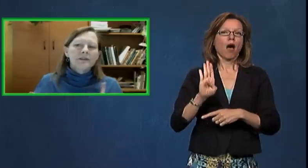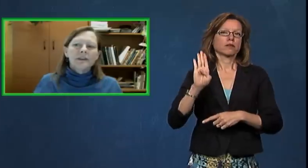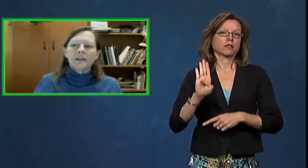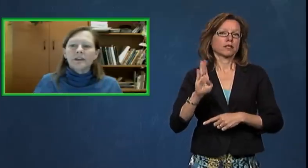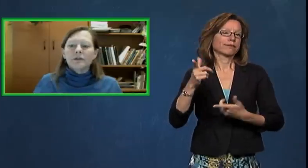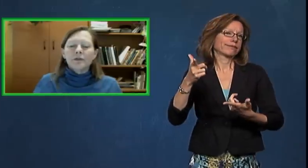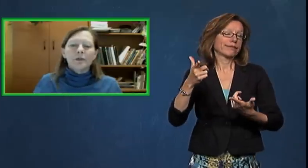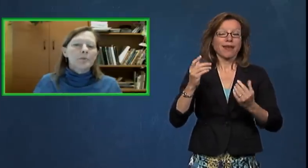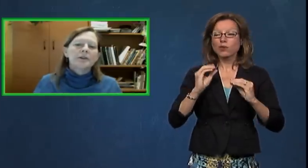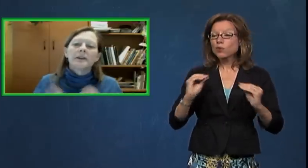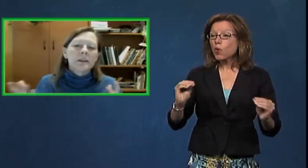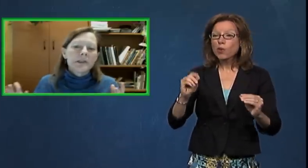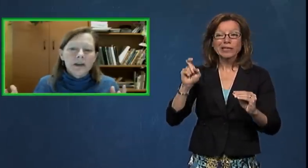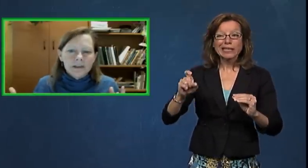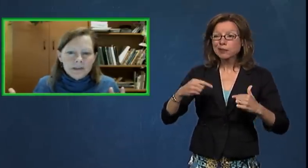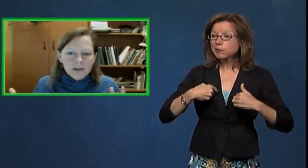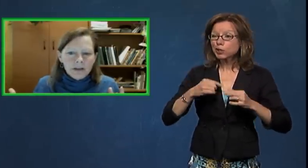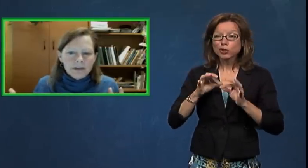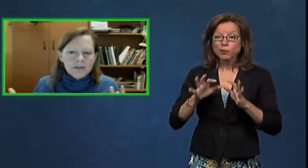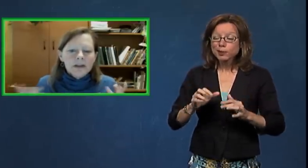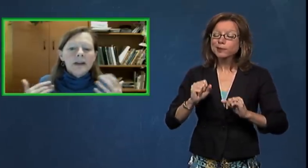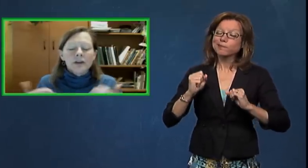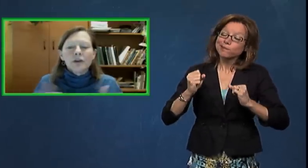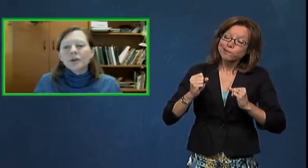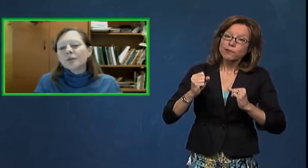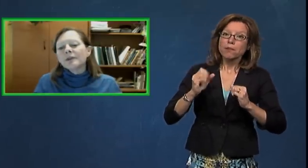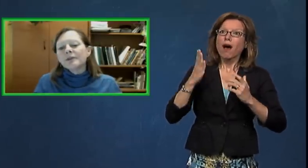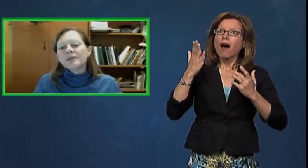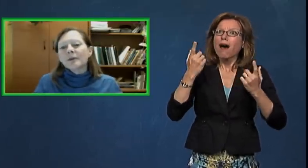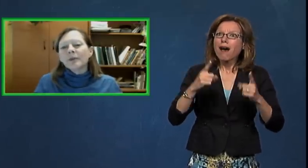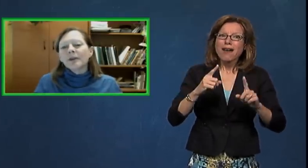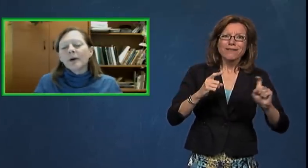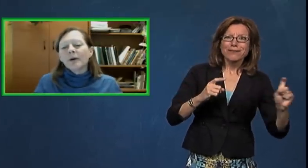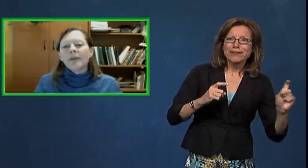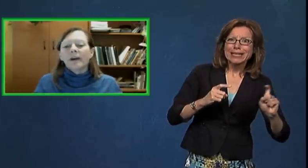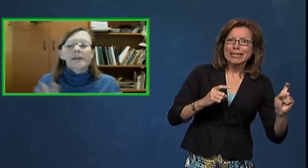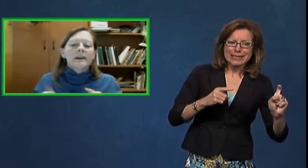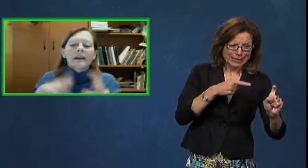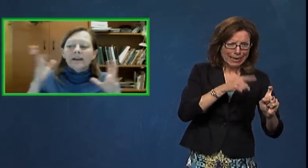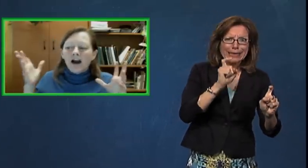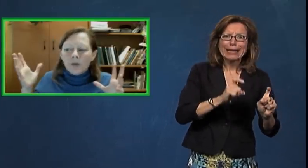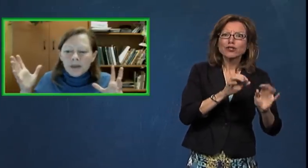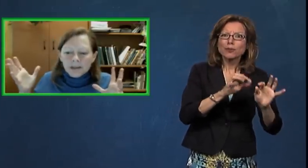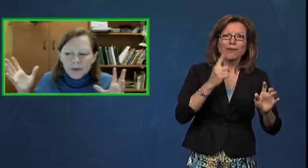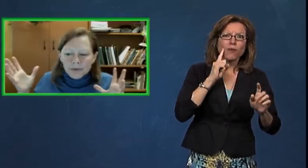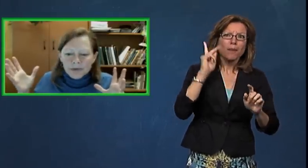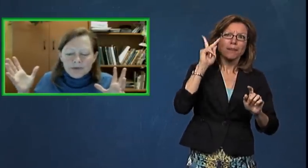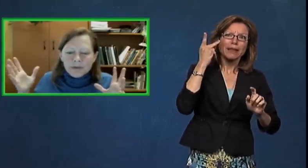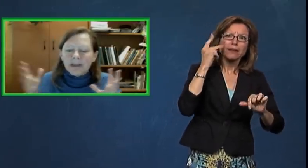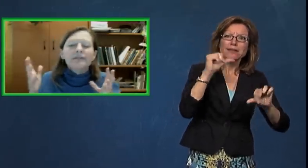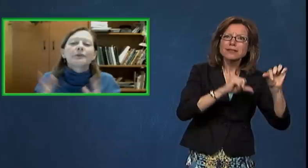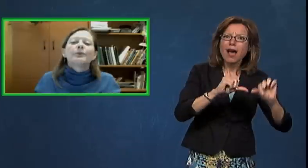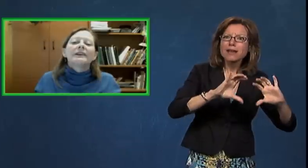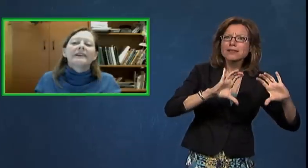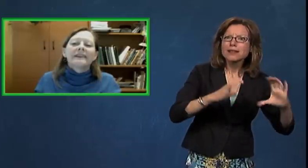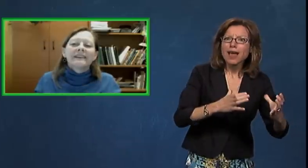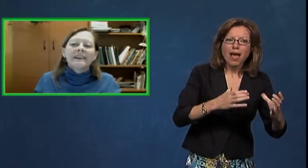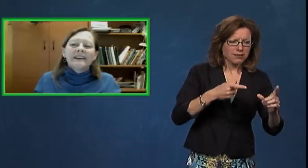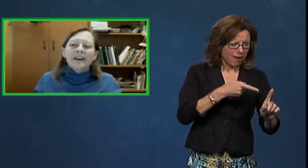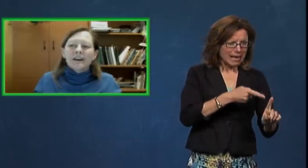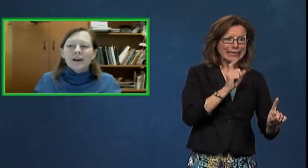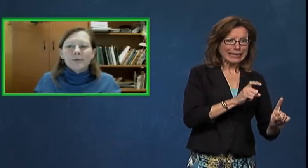in Phoenix for a political science class? And couldn't we do something about that? And how many hours every